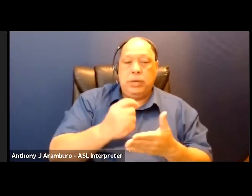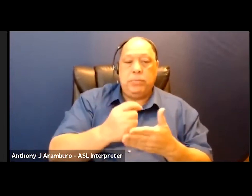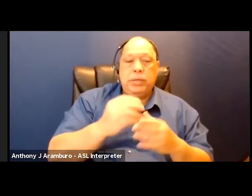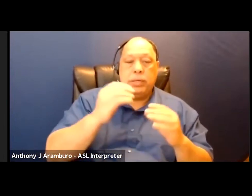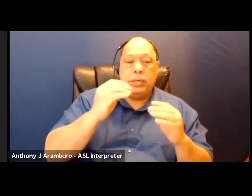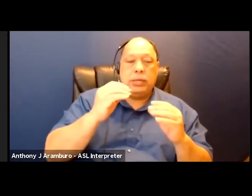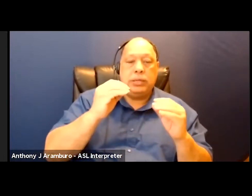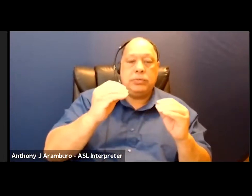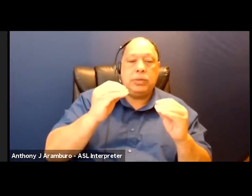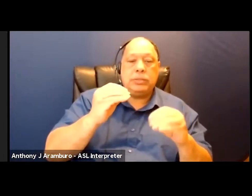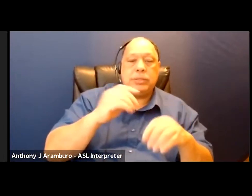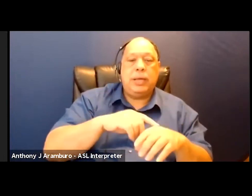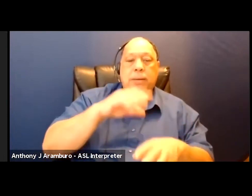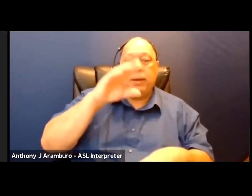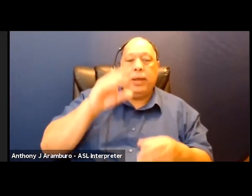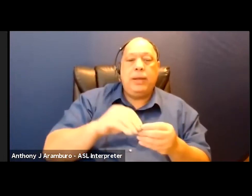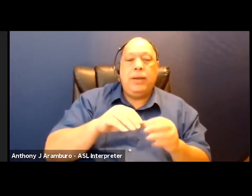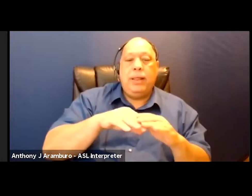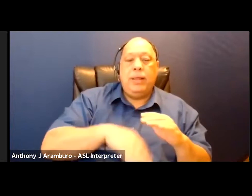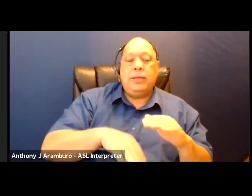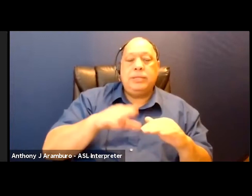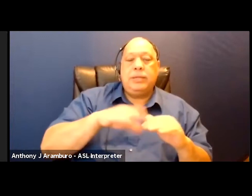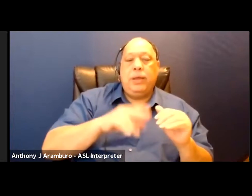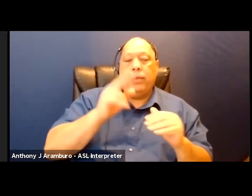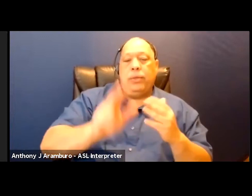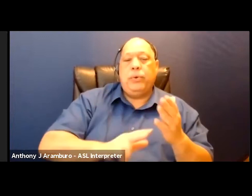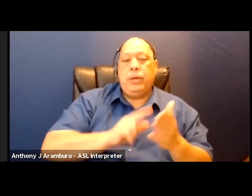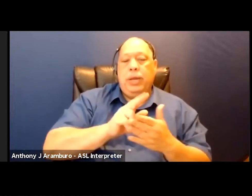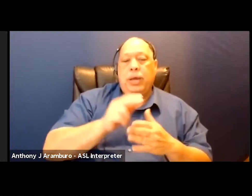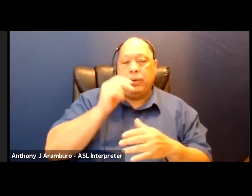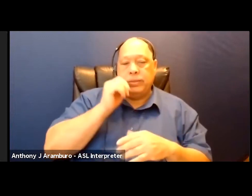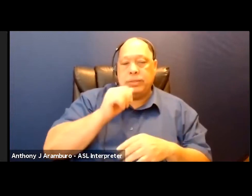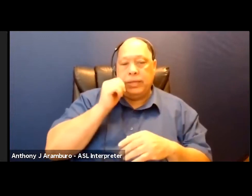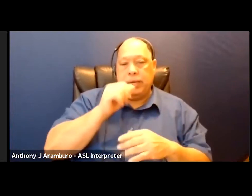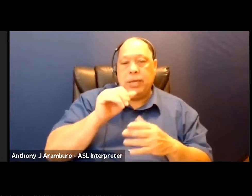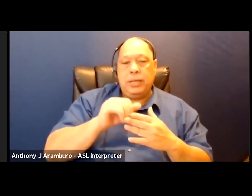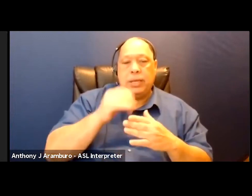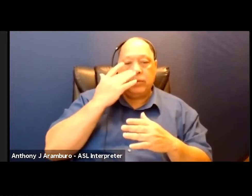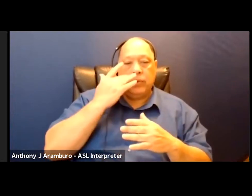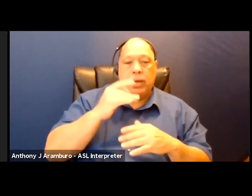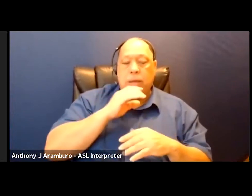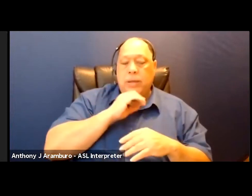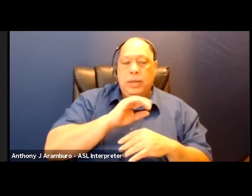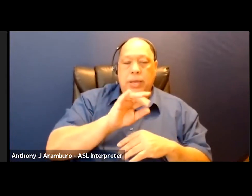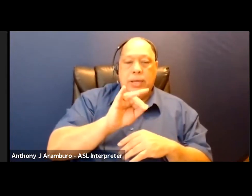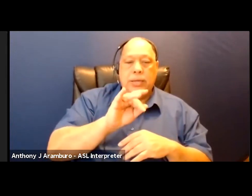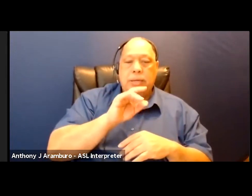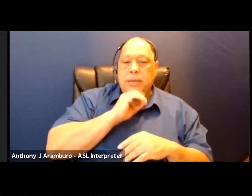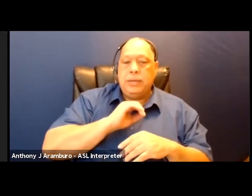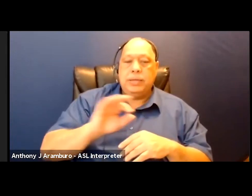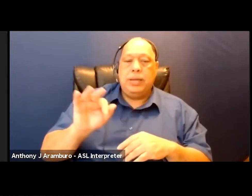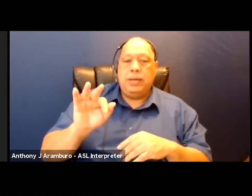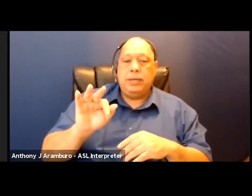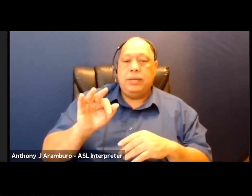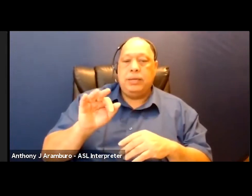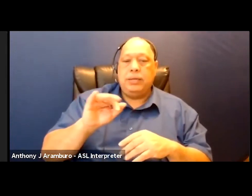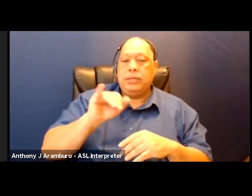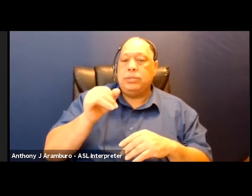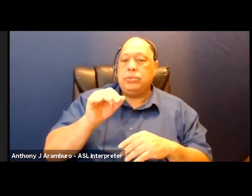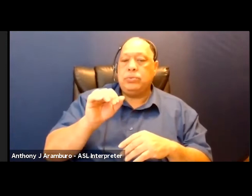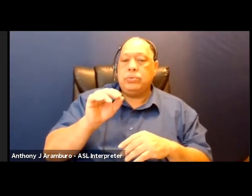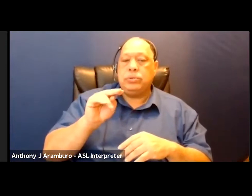instructional time added up to less than 3 hours a day, which is partly why at 18 and 19, respectively, Joni and